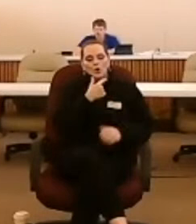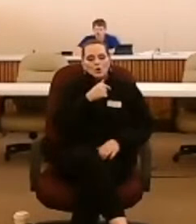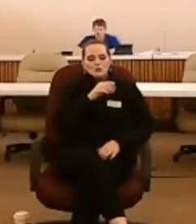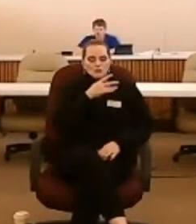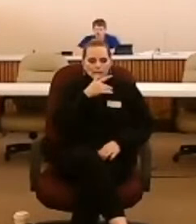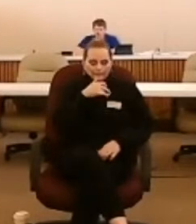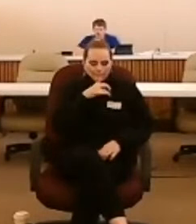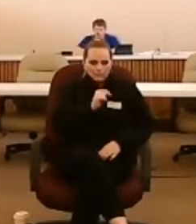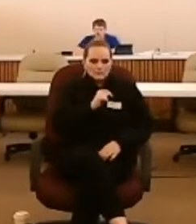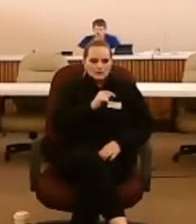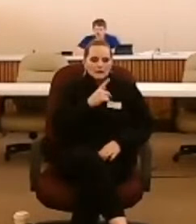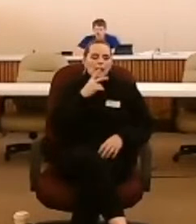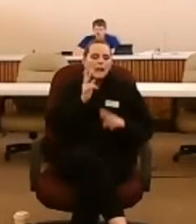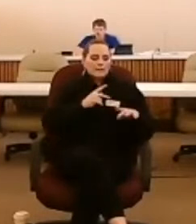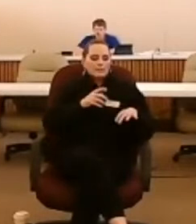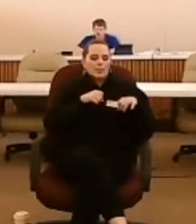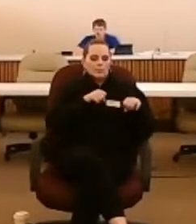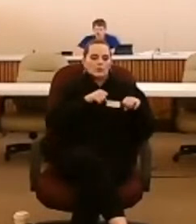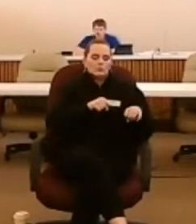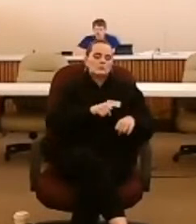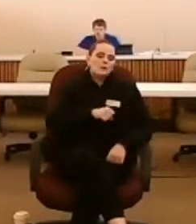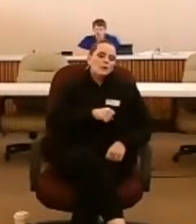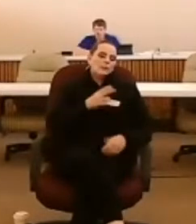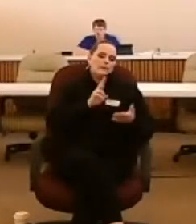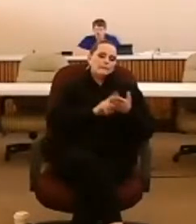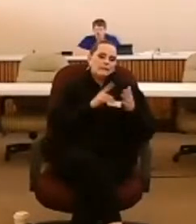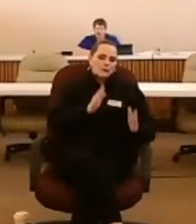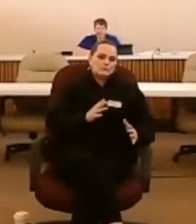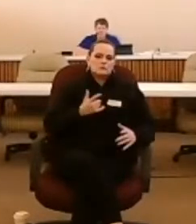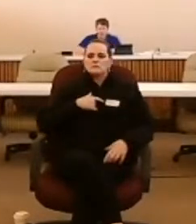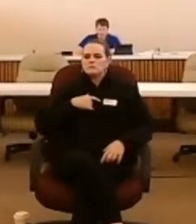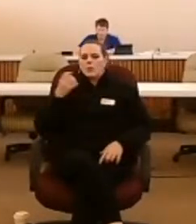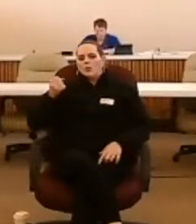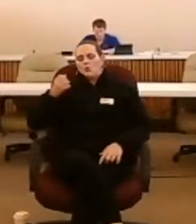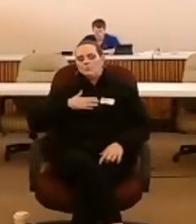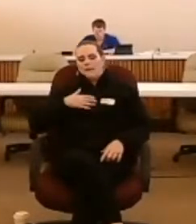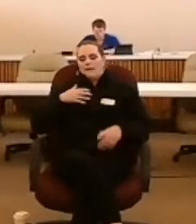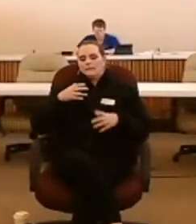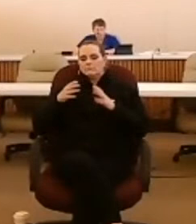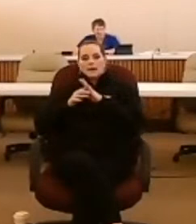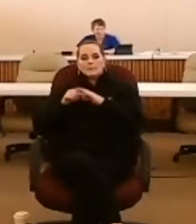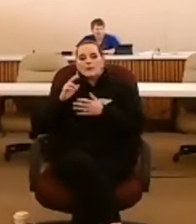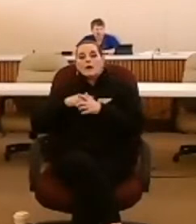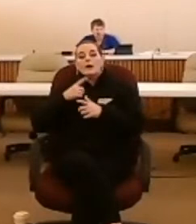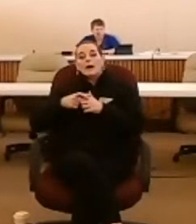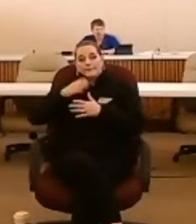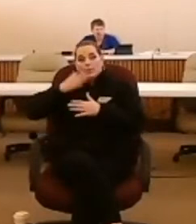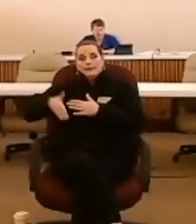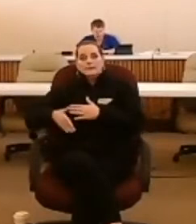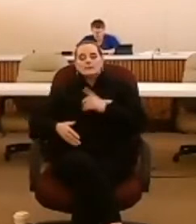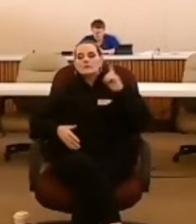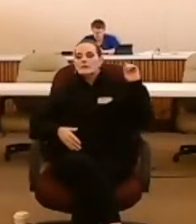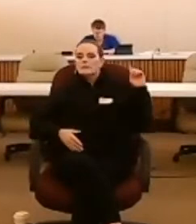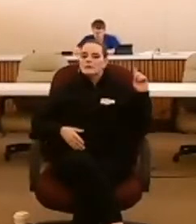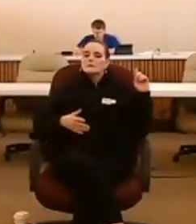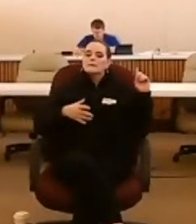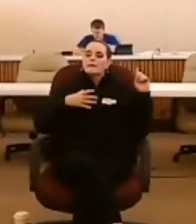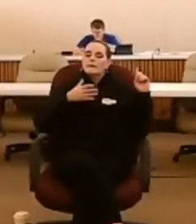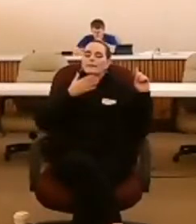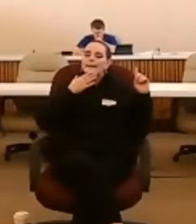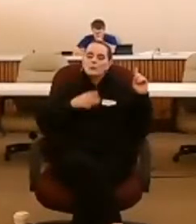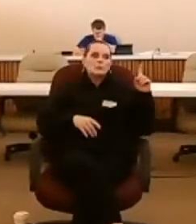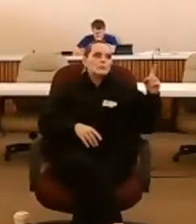contractors mowing it. So I'll save it to the comment period at the end. Okay, great, thank you. Somebody else online, Becky?